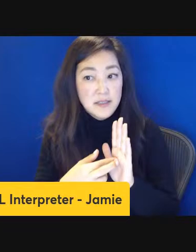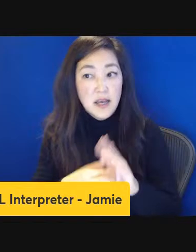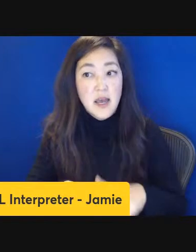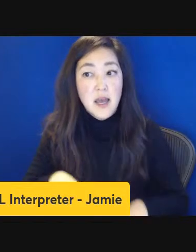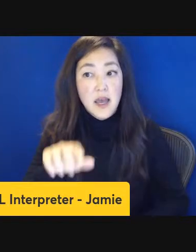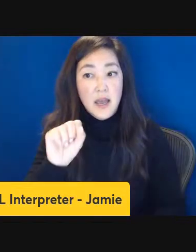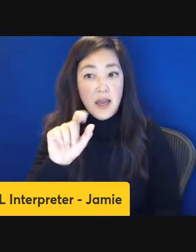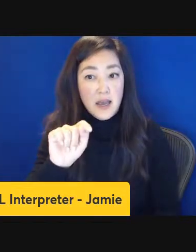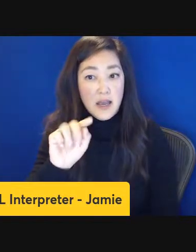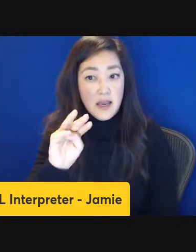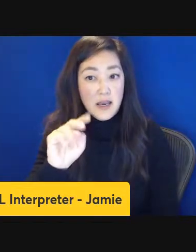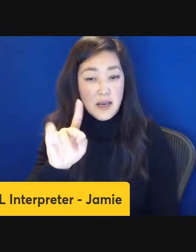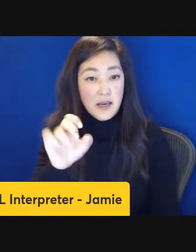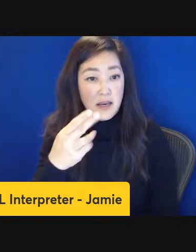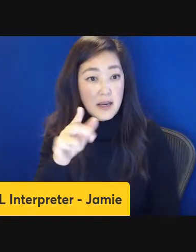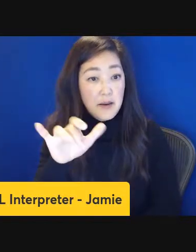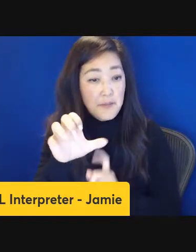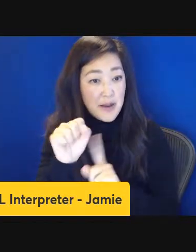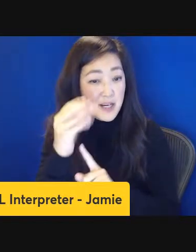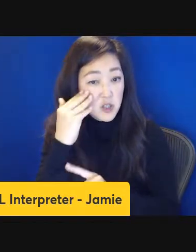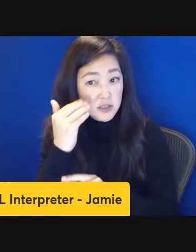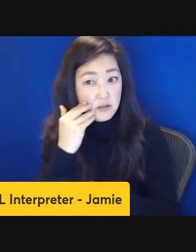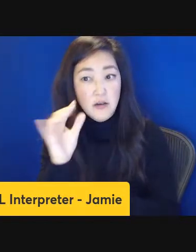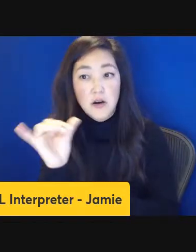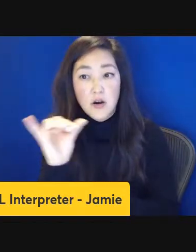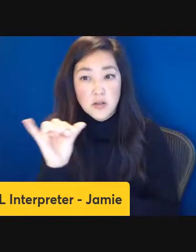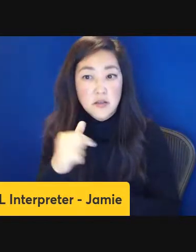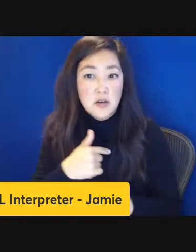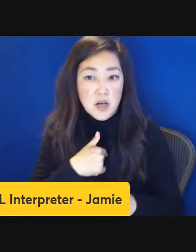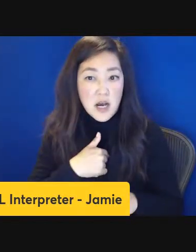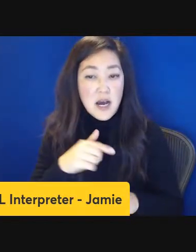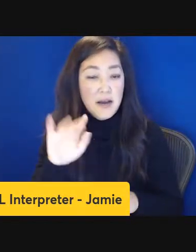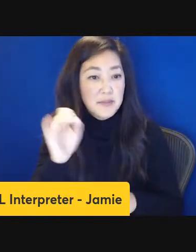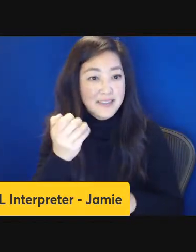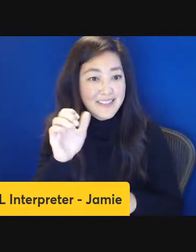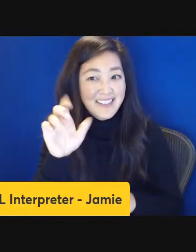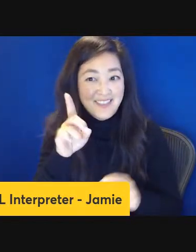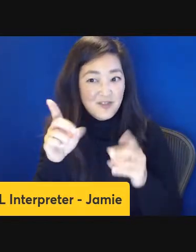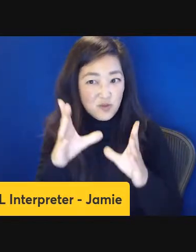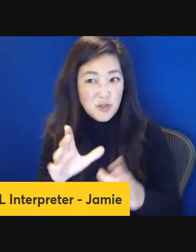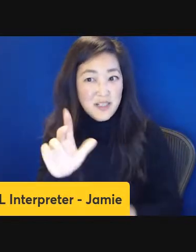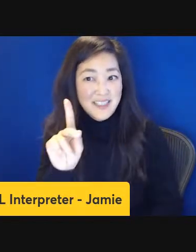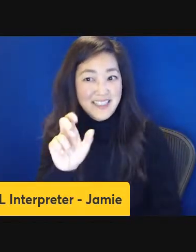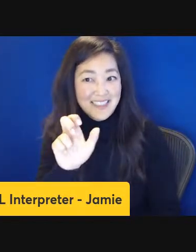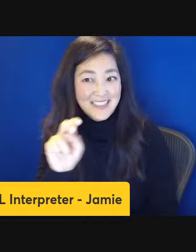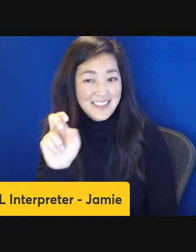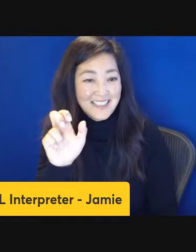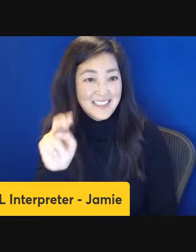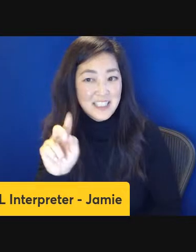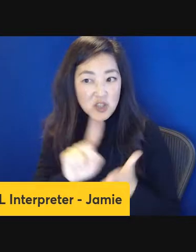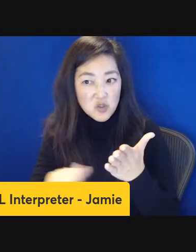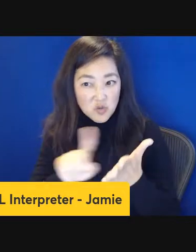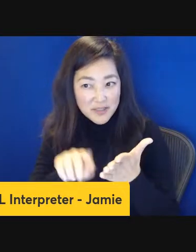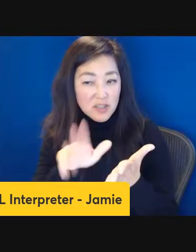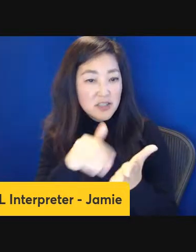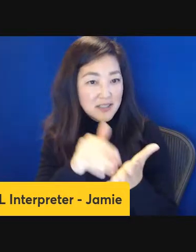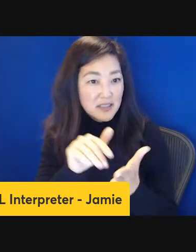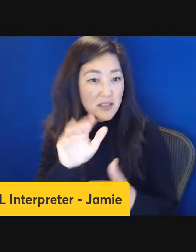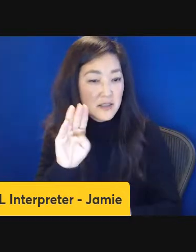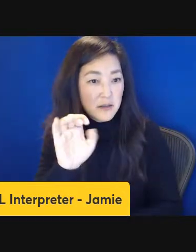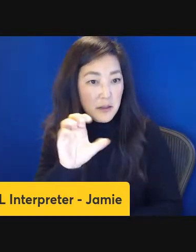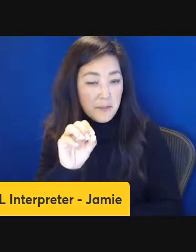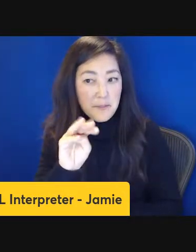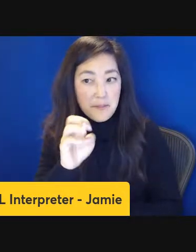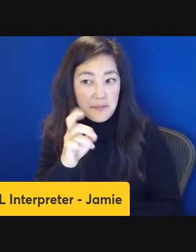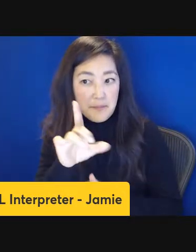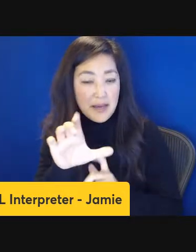the Executive Director of the Keenan Research Center in Biomedical Science. And so within that, really what I represent is a very